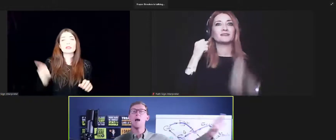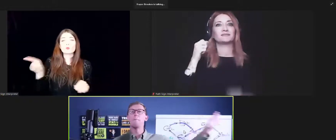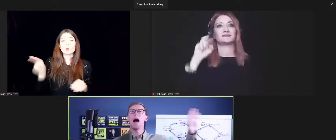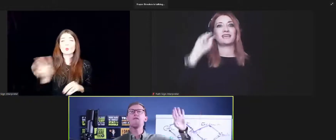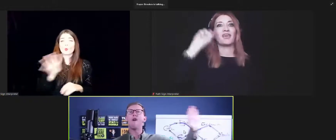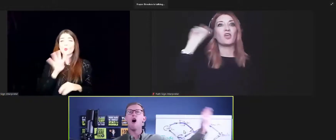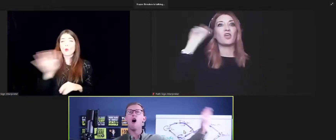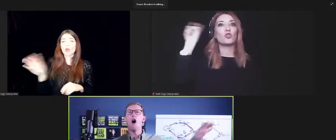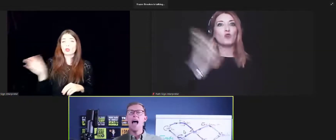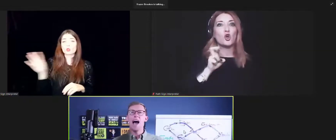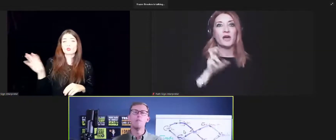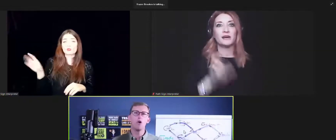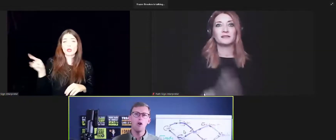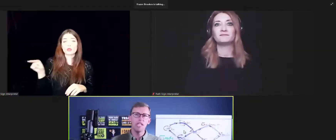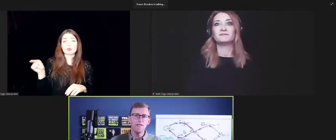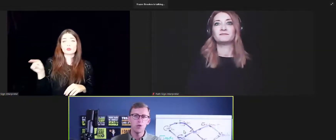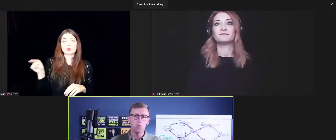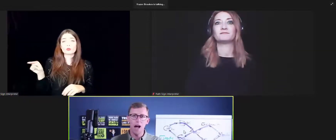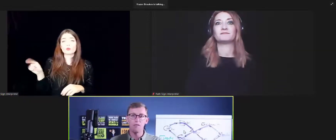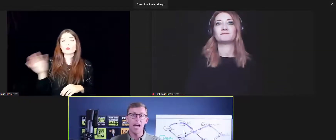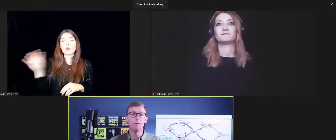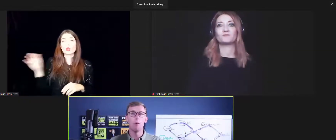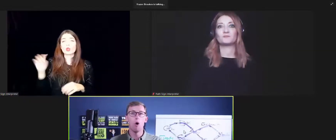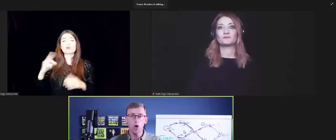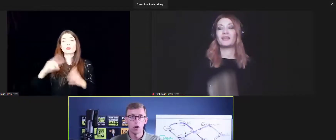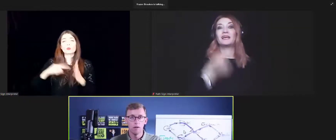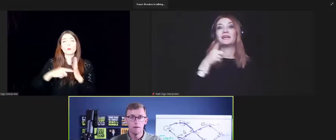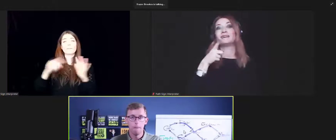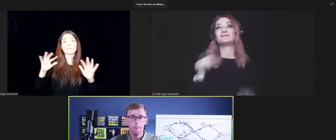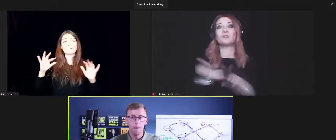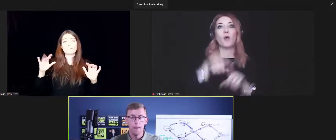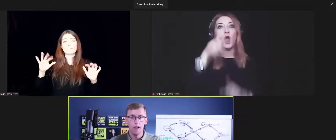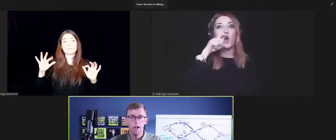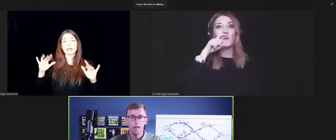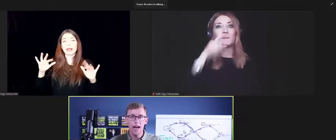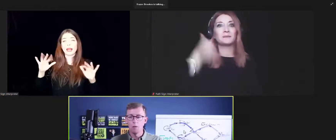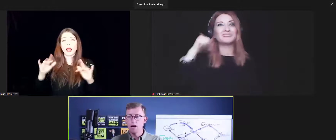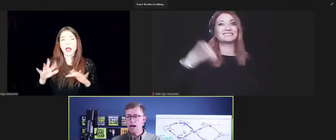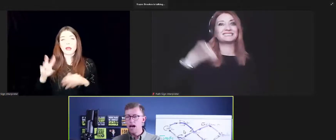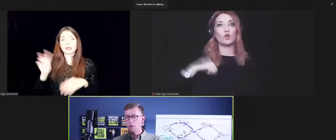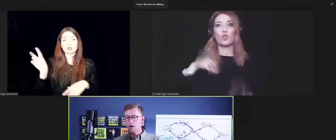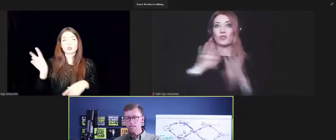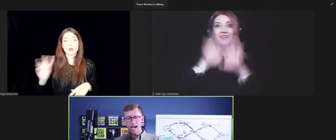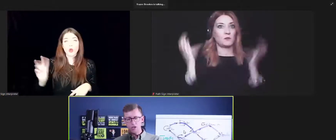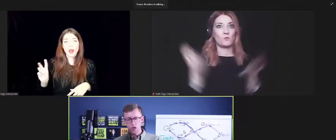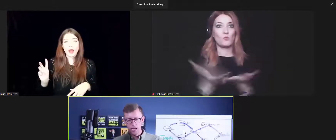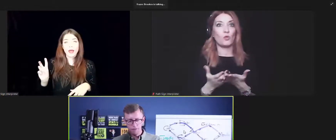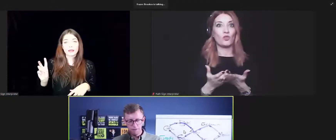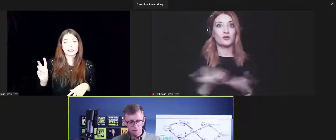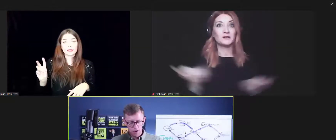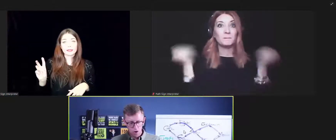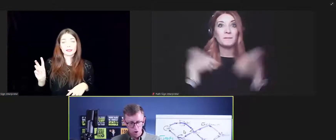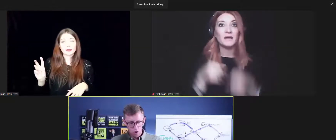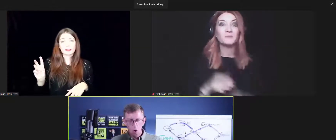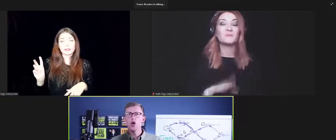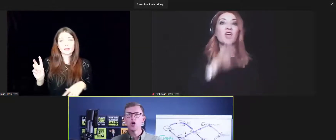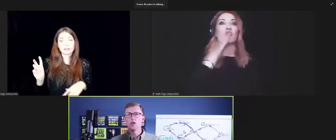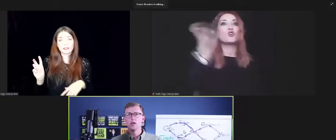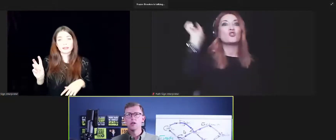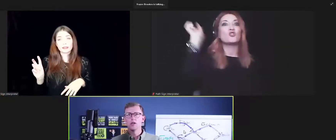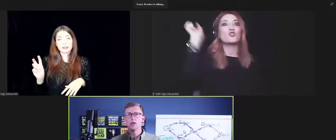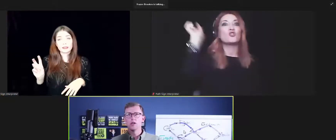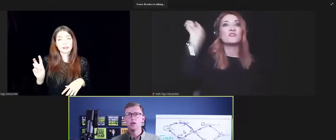by far. And the majority of his wealth came from oil. Now, I want you to ask yourself,